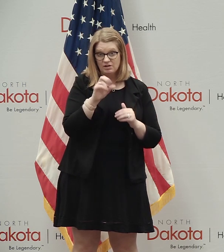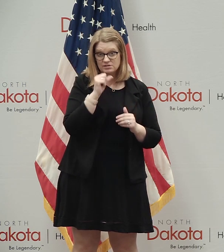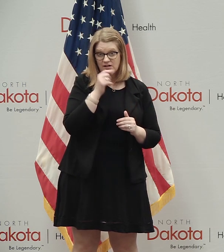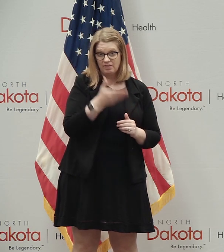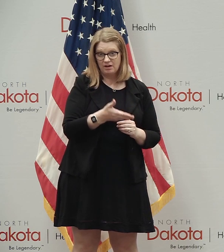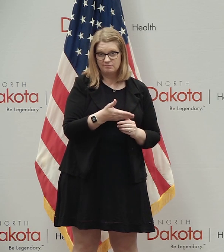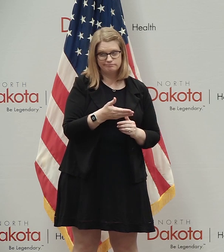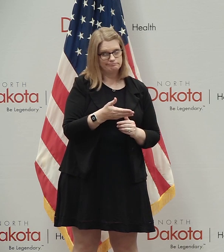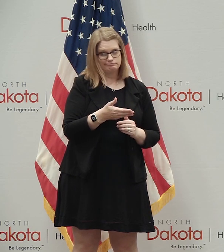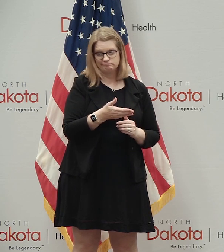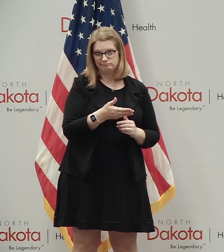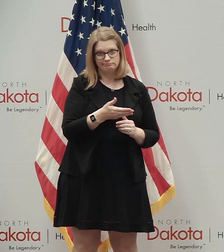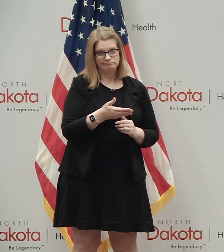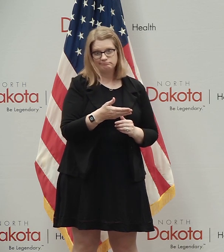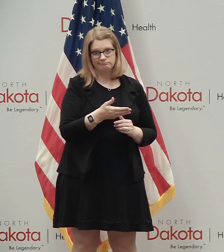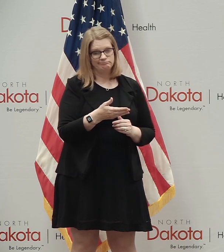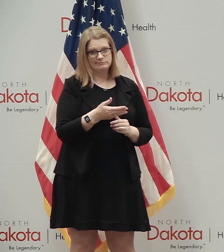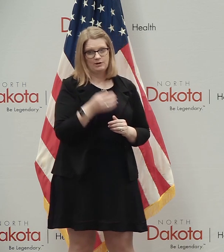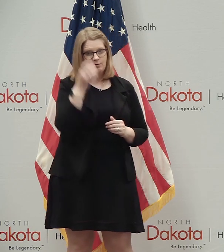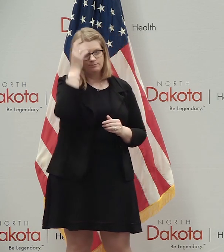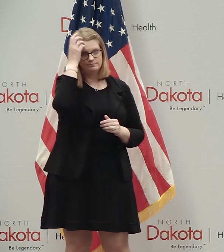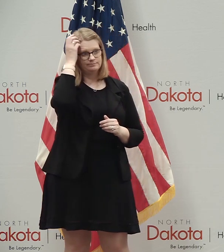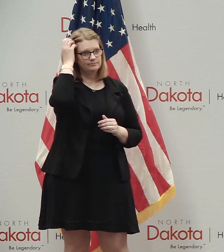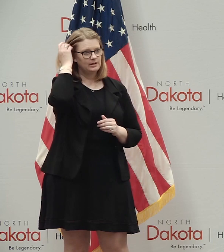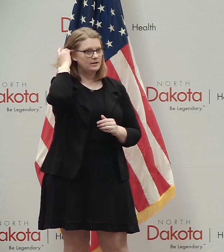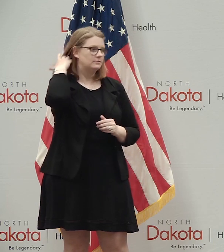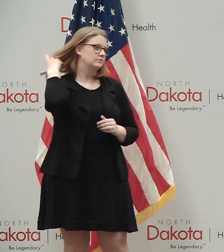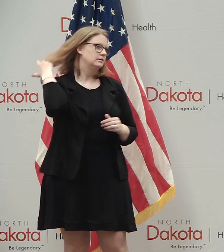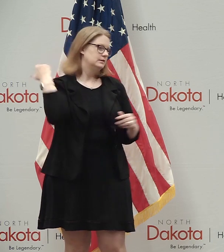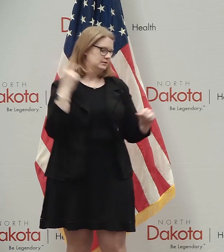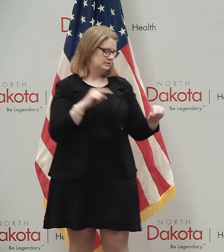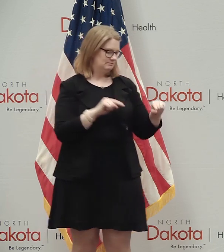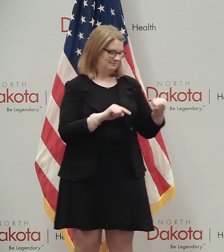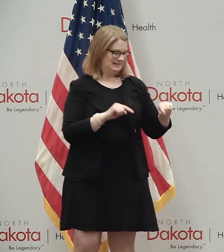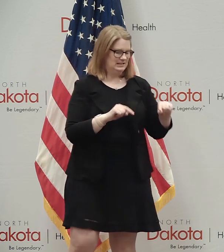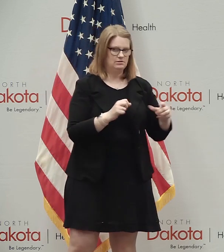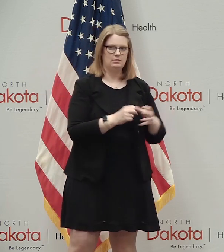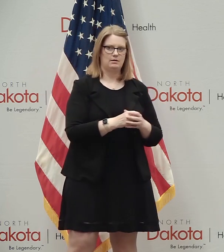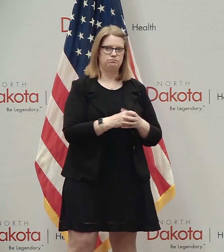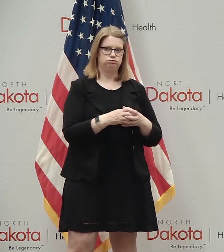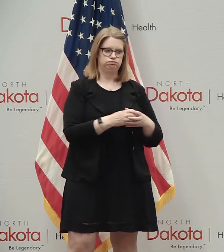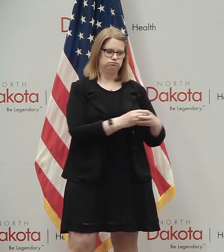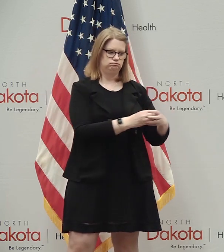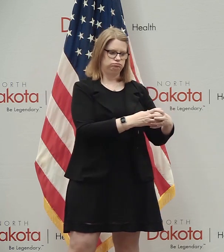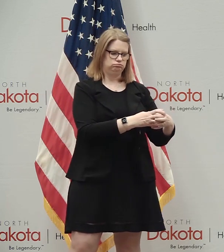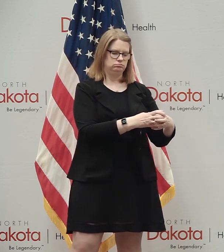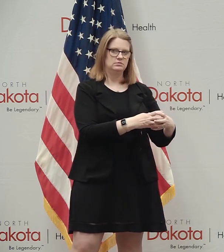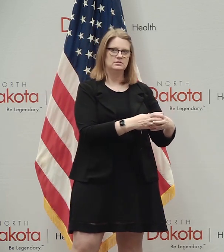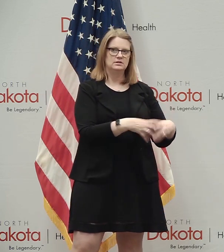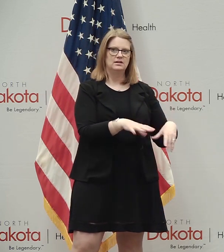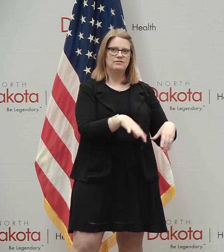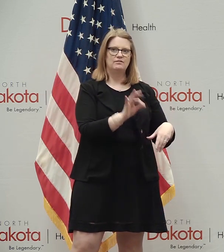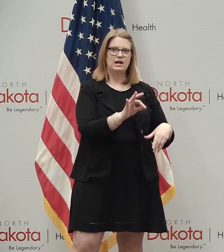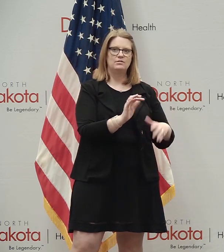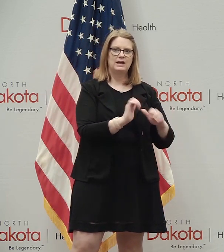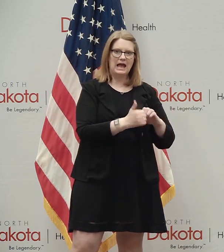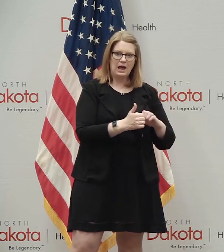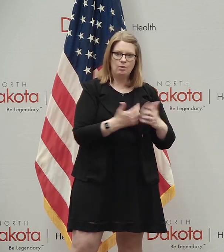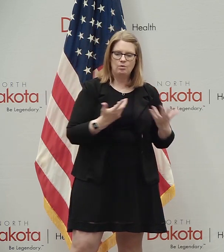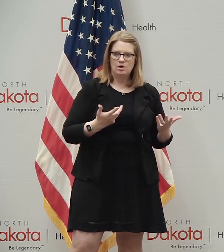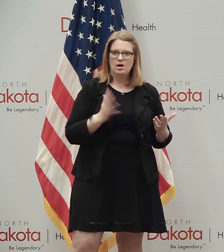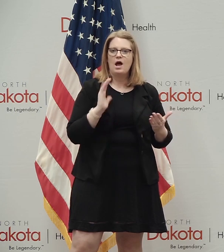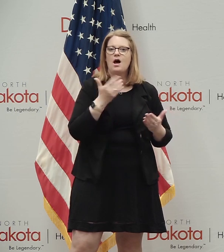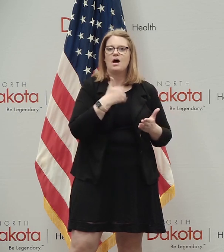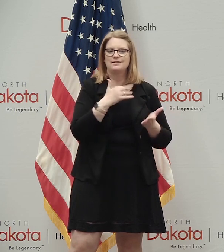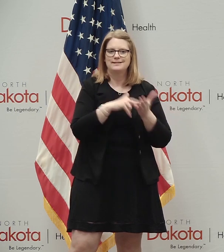because these two sort of outbreaks, if you want to call them, were discovered during our intentional effort